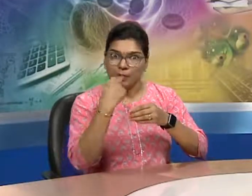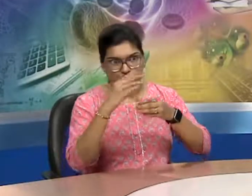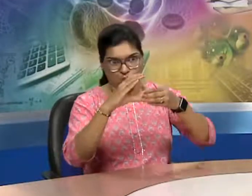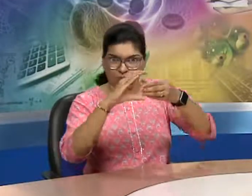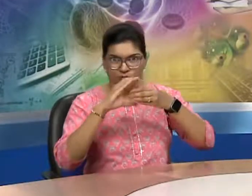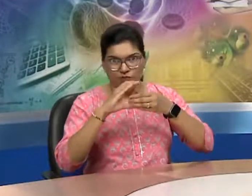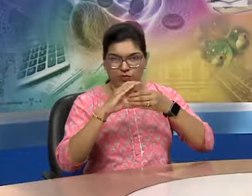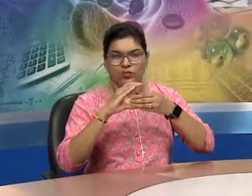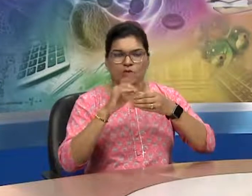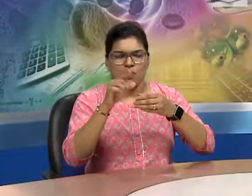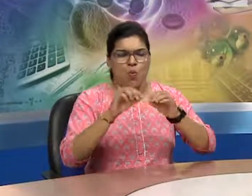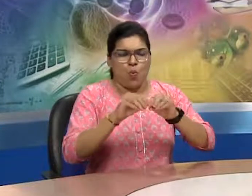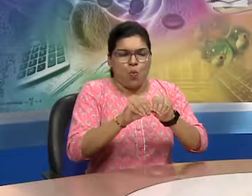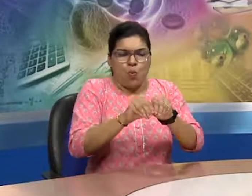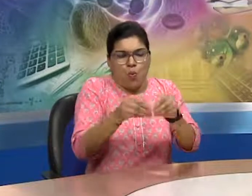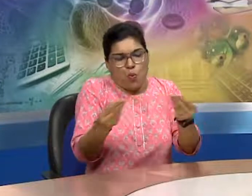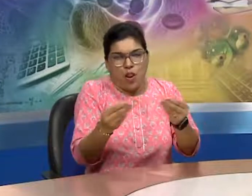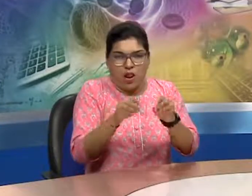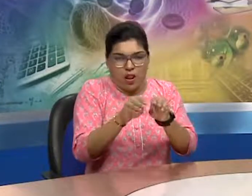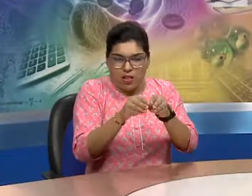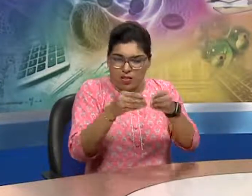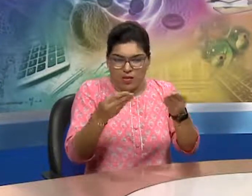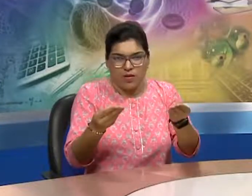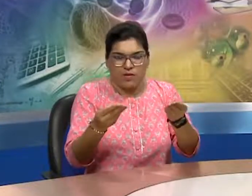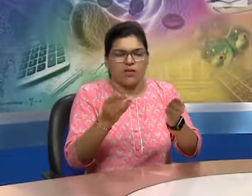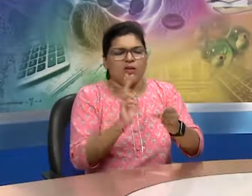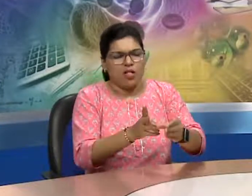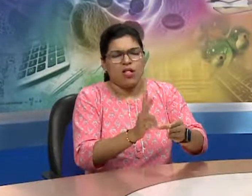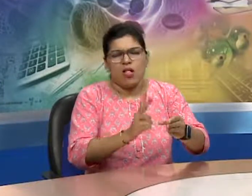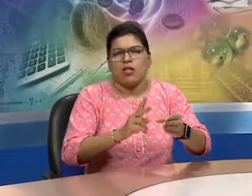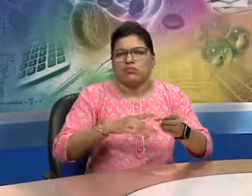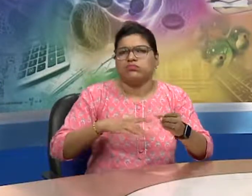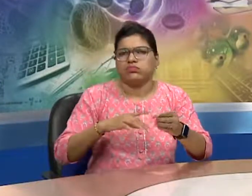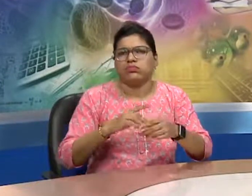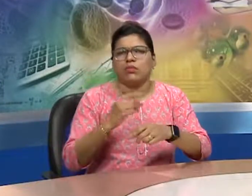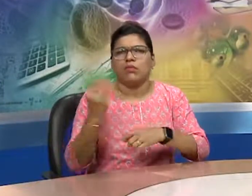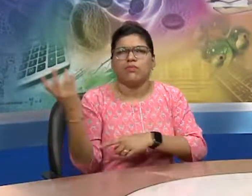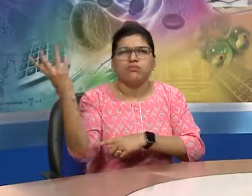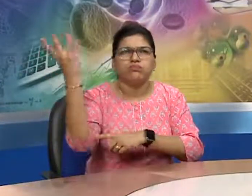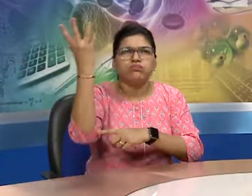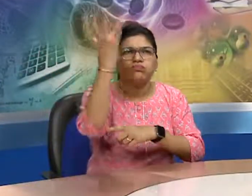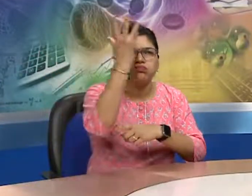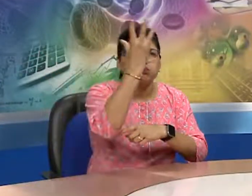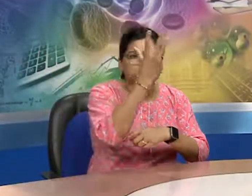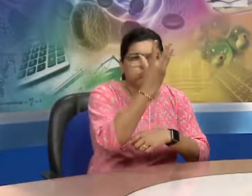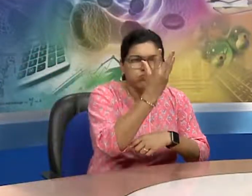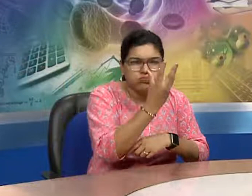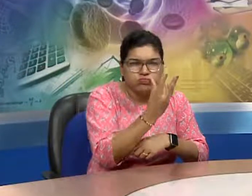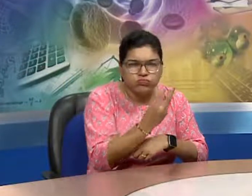experienced whenever you open any packet of biscuits.